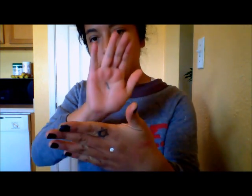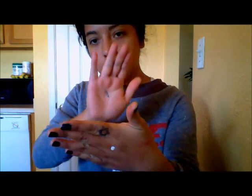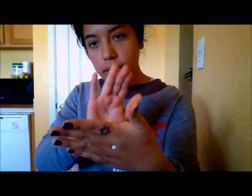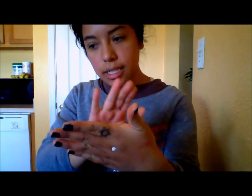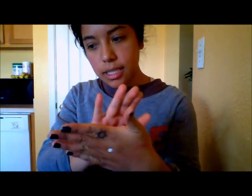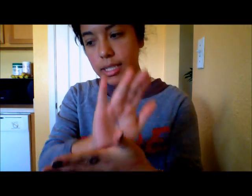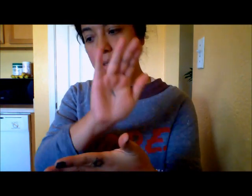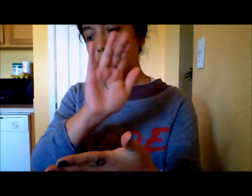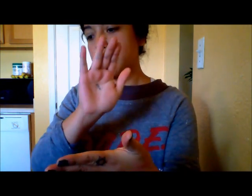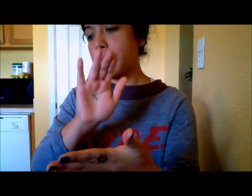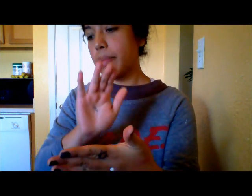Clutch.